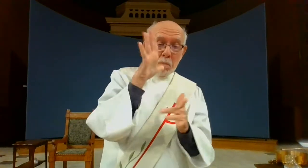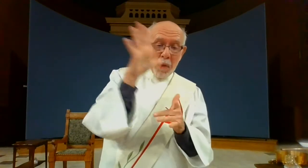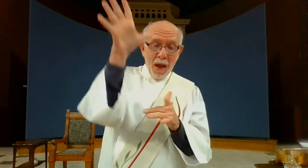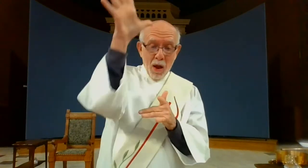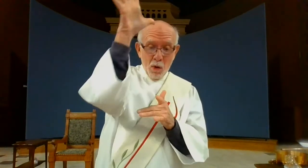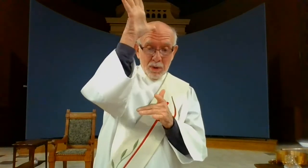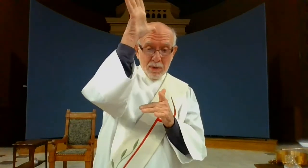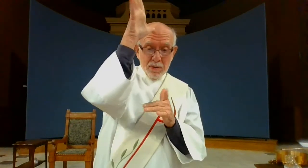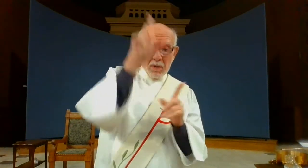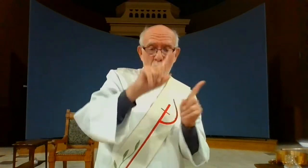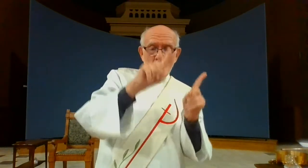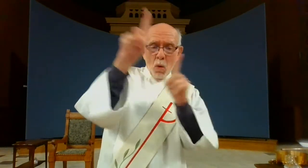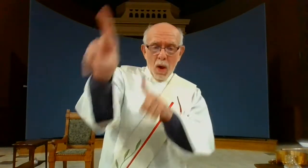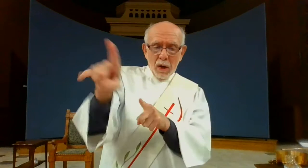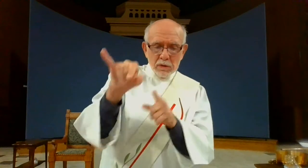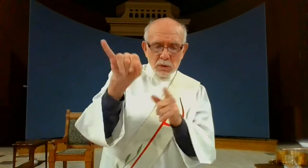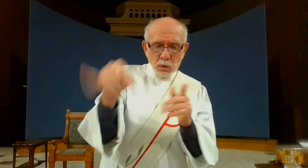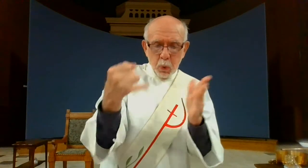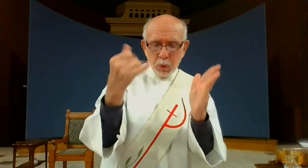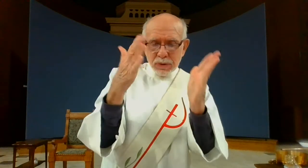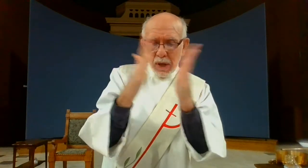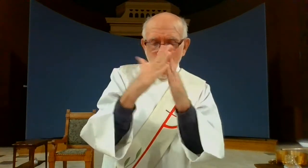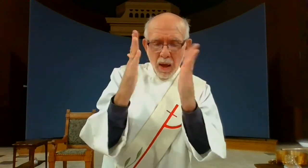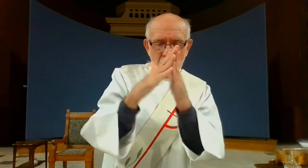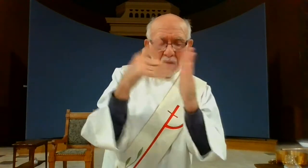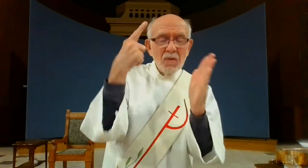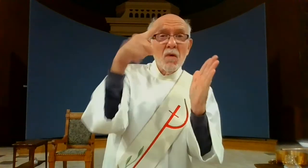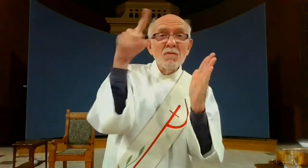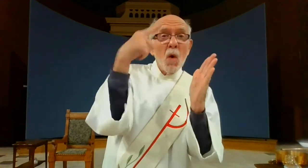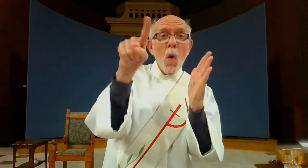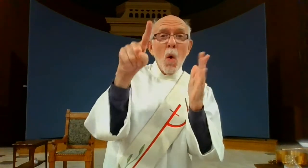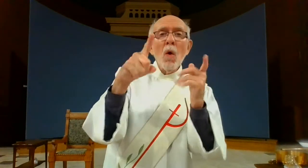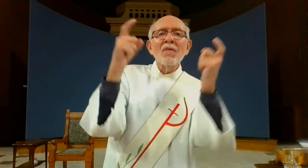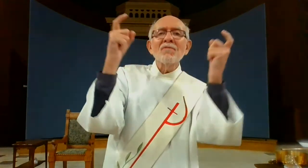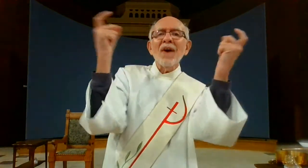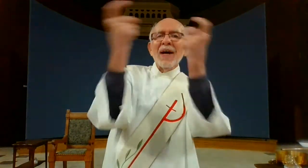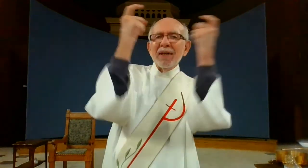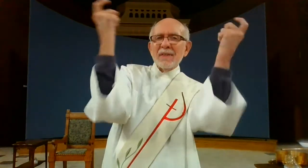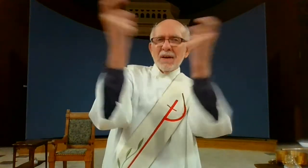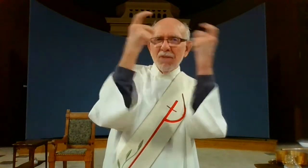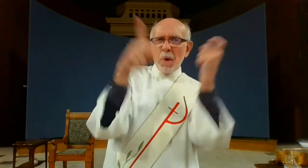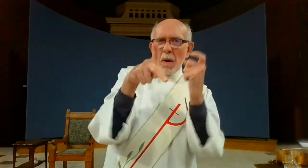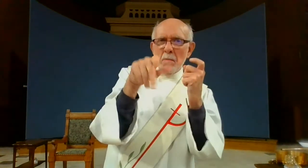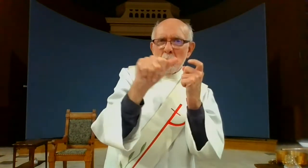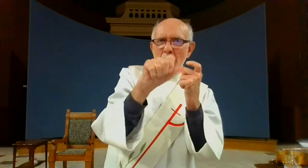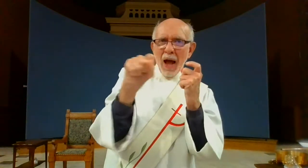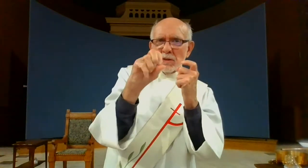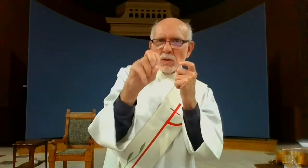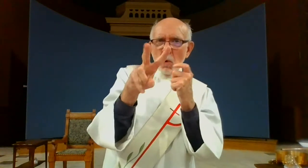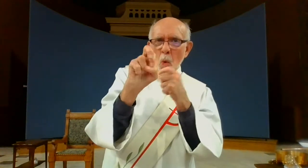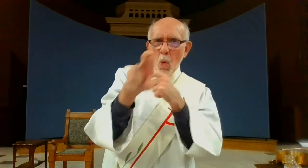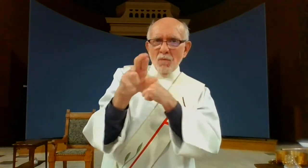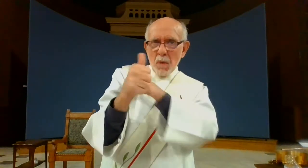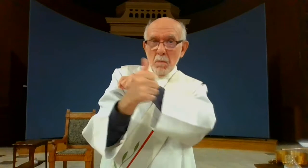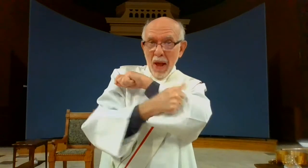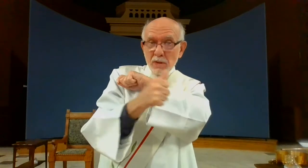Each year, Jesus' parents went to Jerusalem for the Feast of Passover.